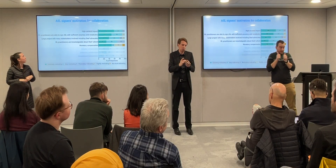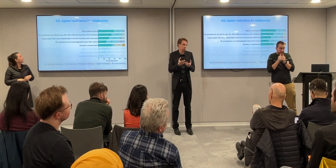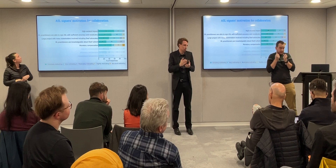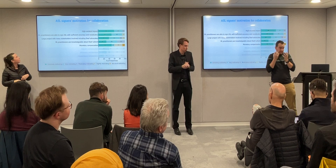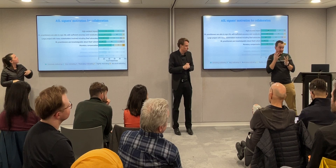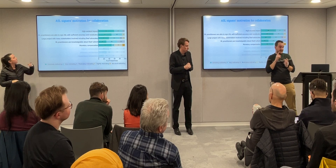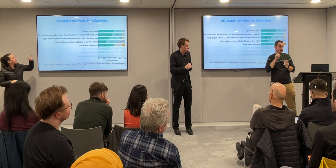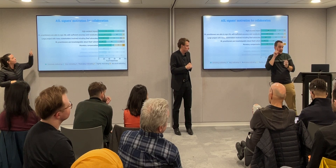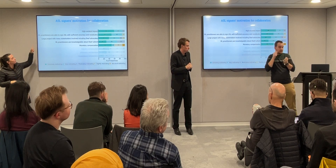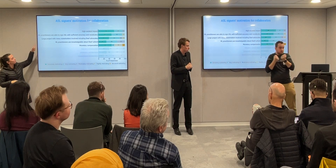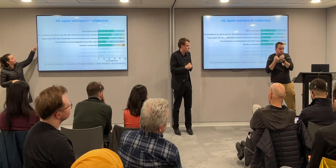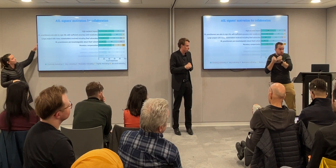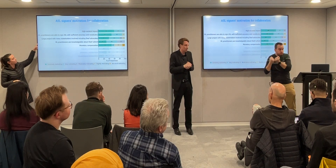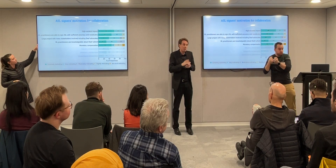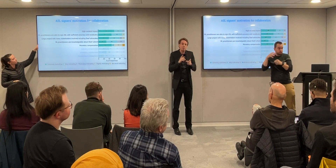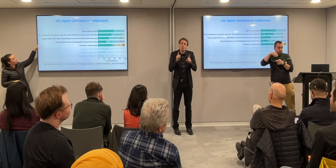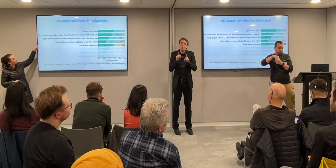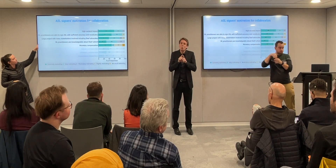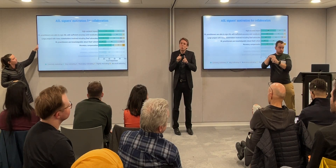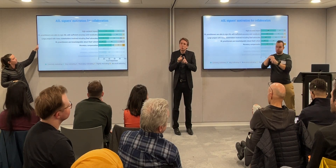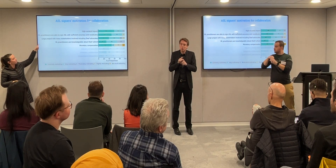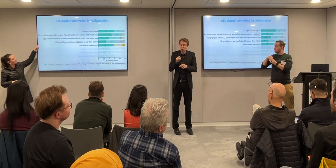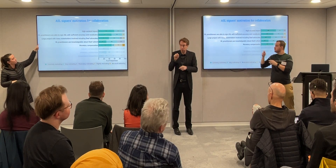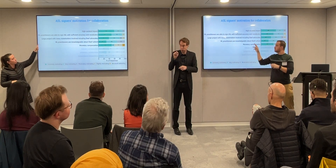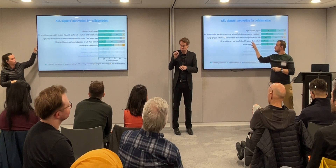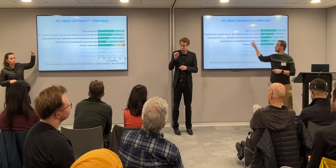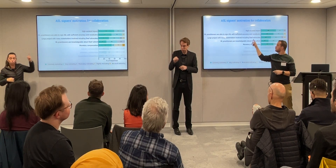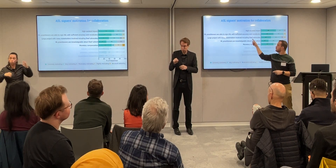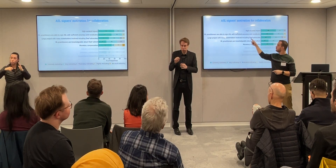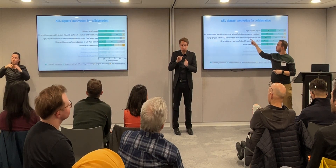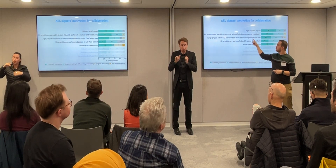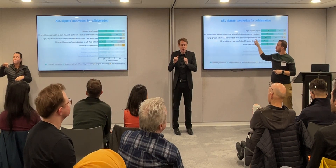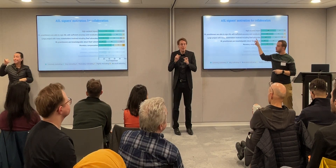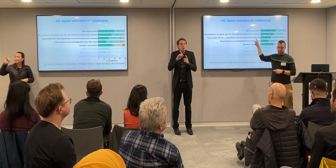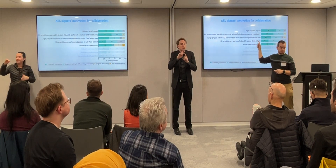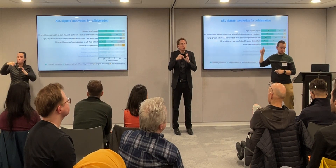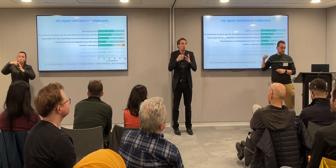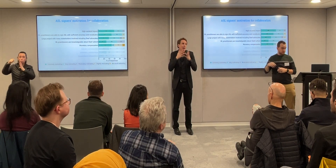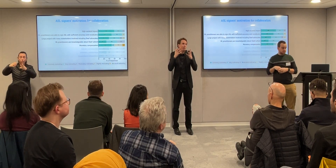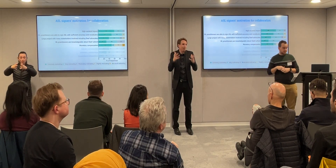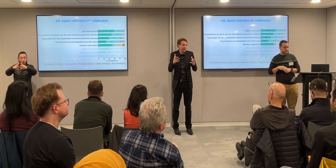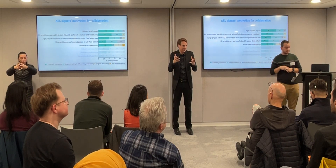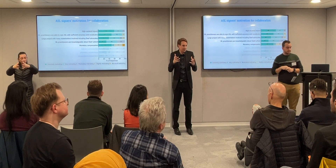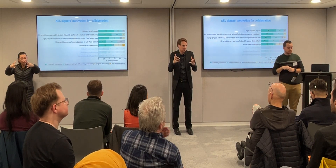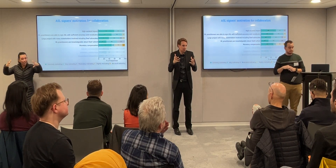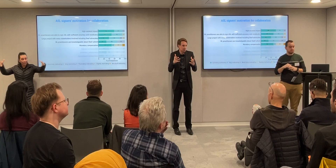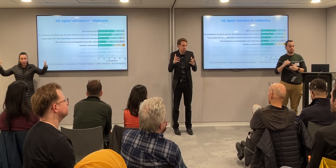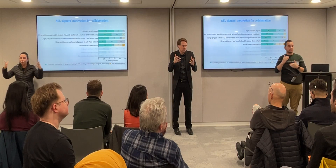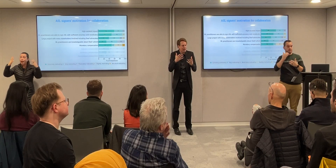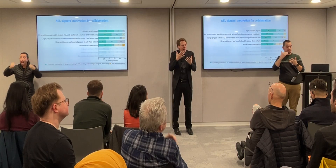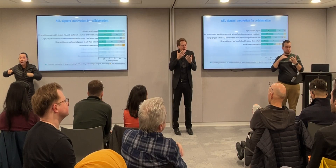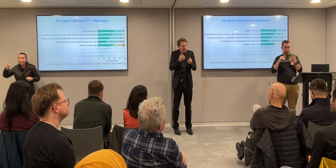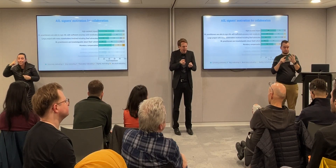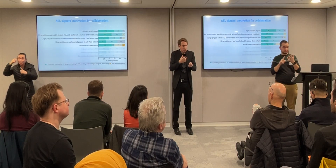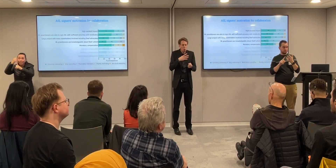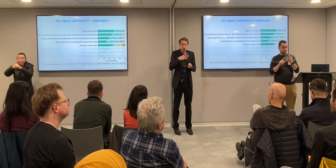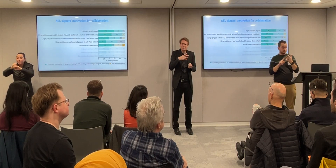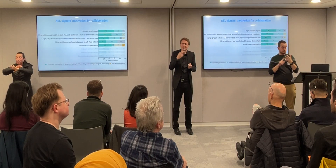Also, one of the motivations was if there was a large project happening that also included deaf advocates within